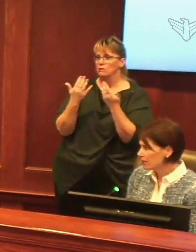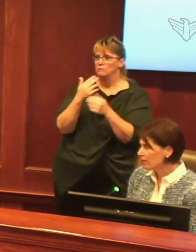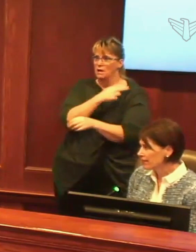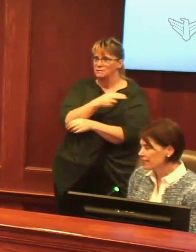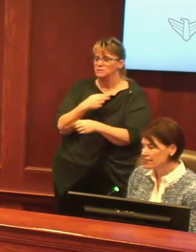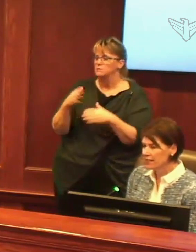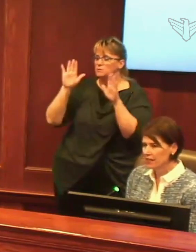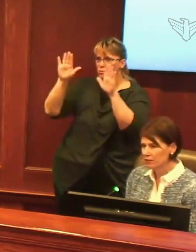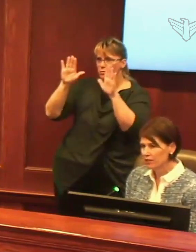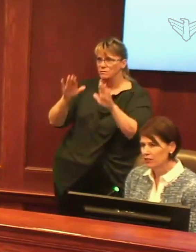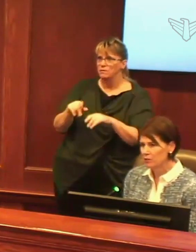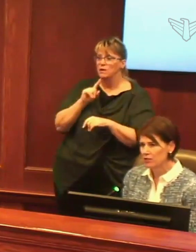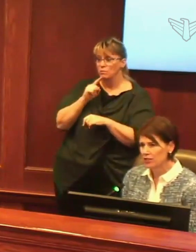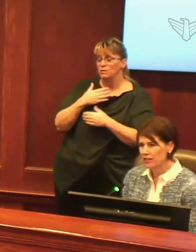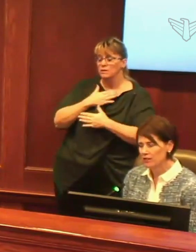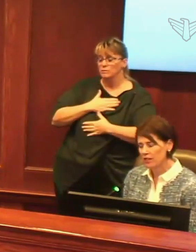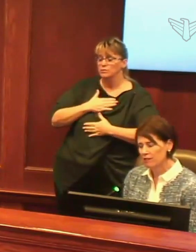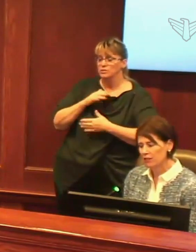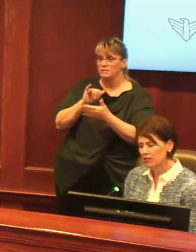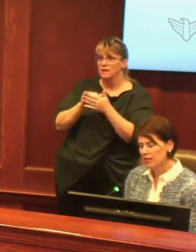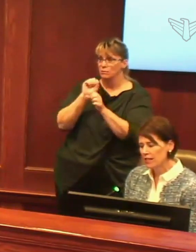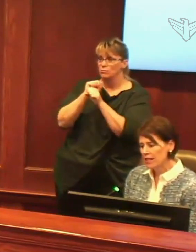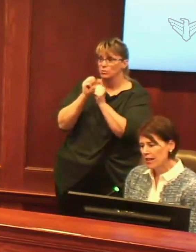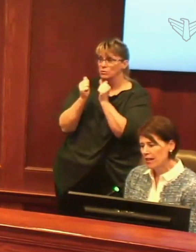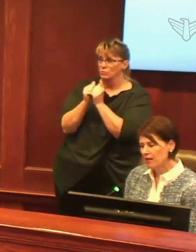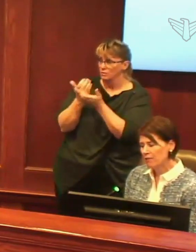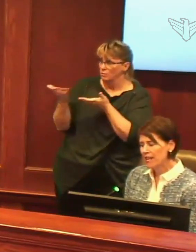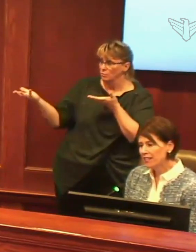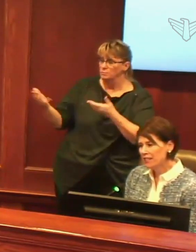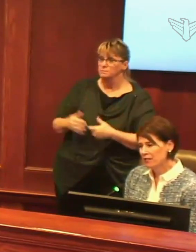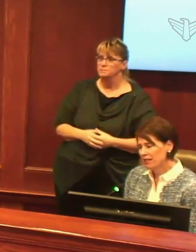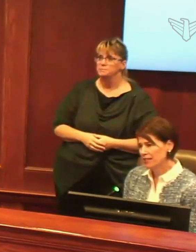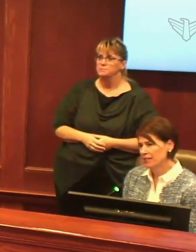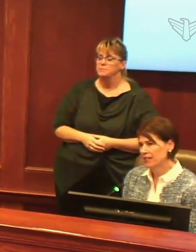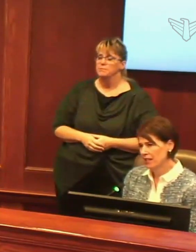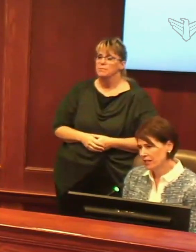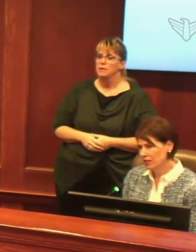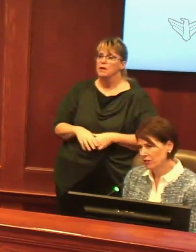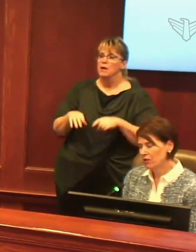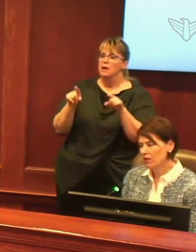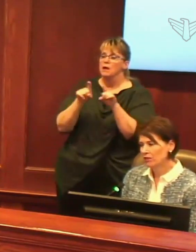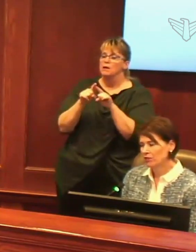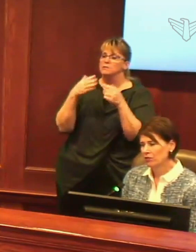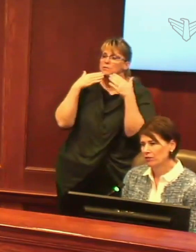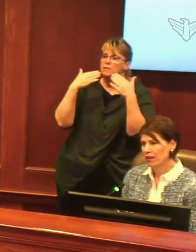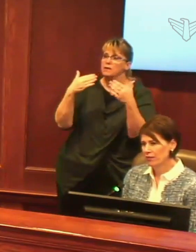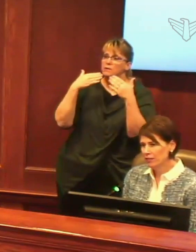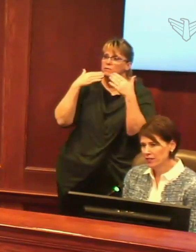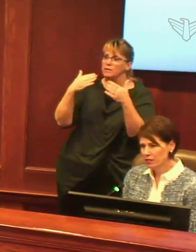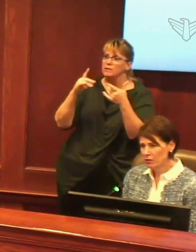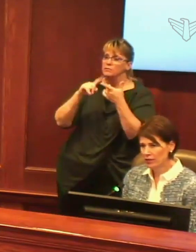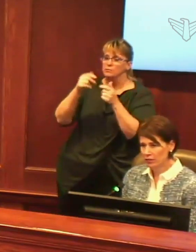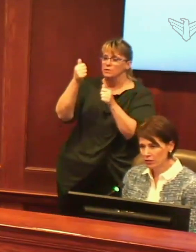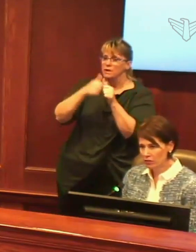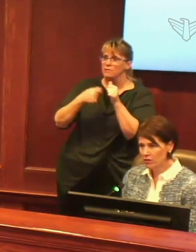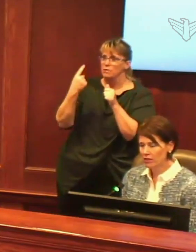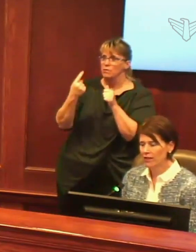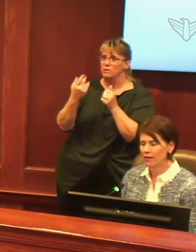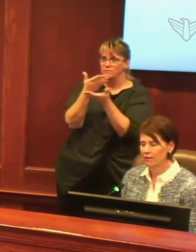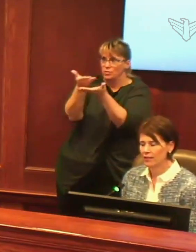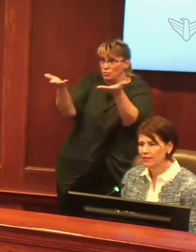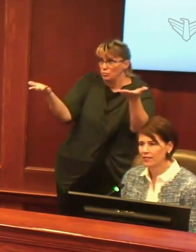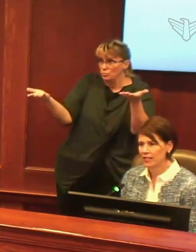So it's been fantastic, and I really do appreciate those efforts. Next, I would like to say thank you to every single one of